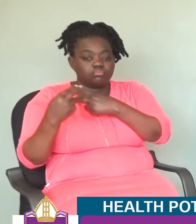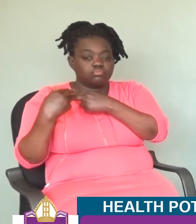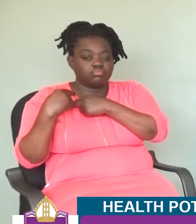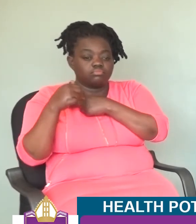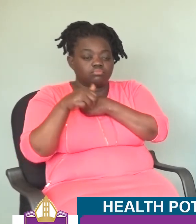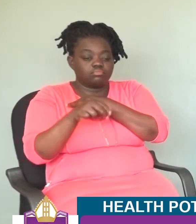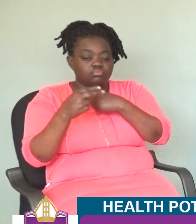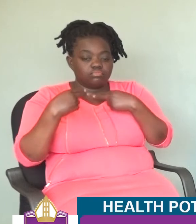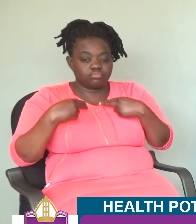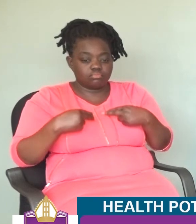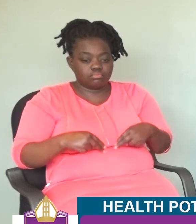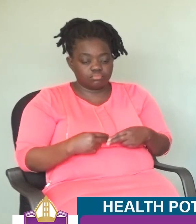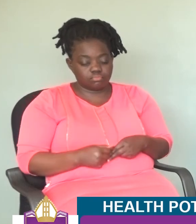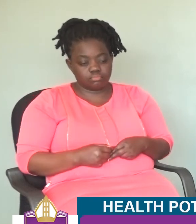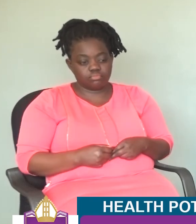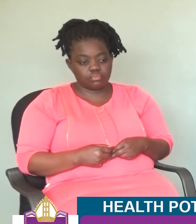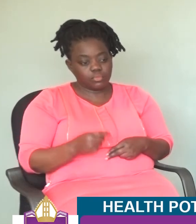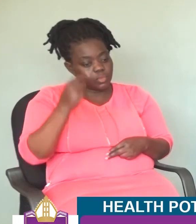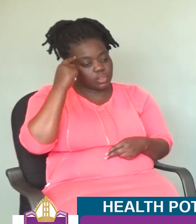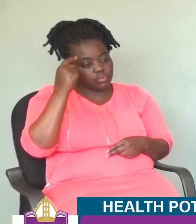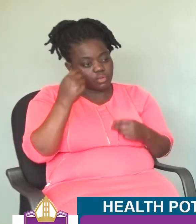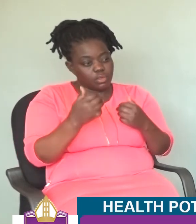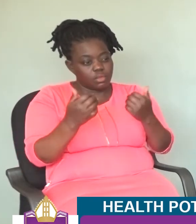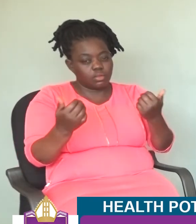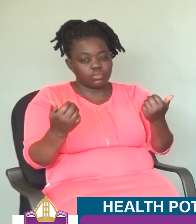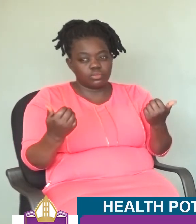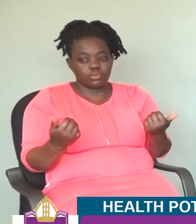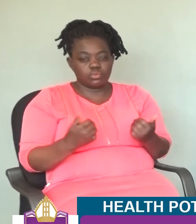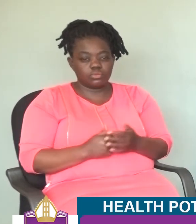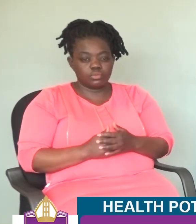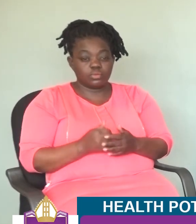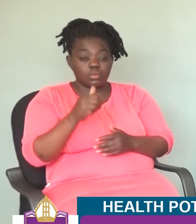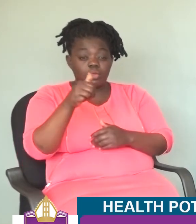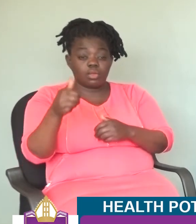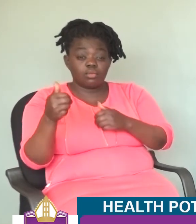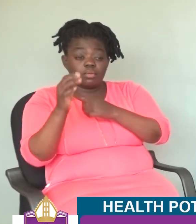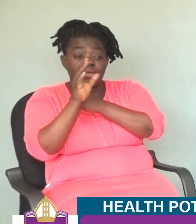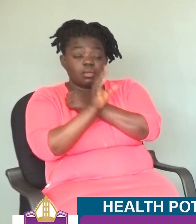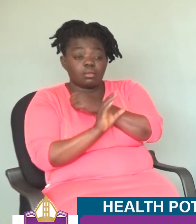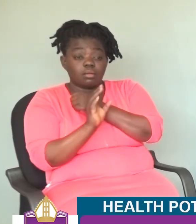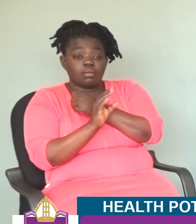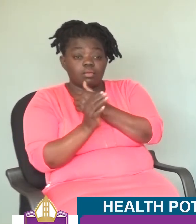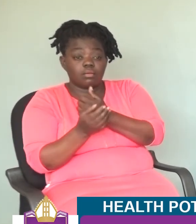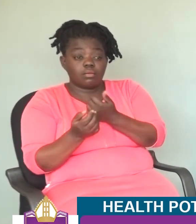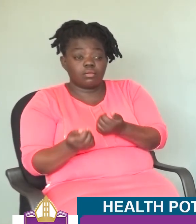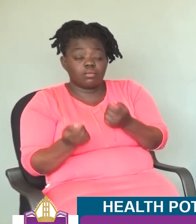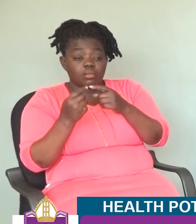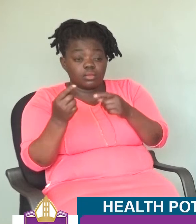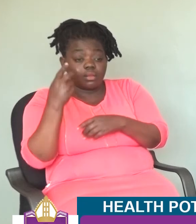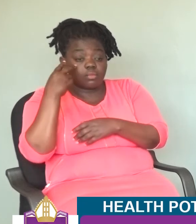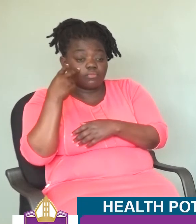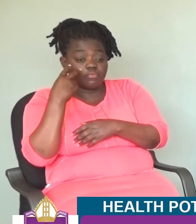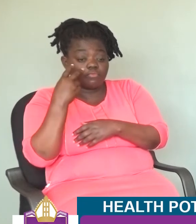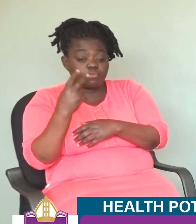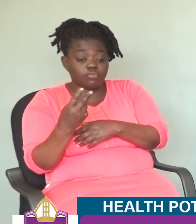your own health. For children, in other countries, they start visual screening